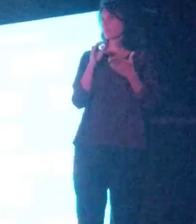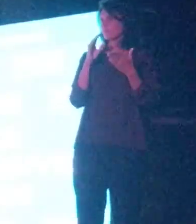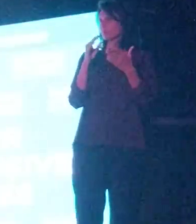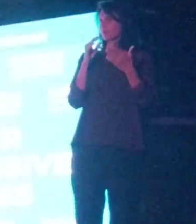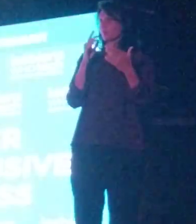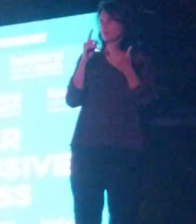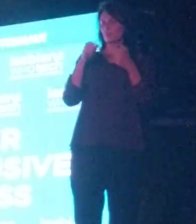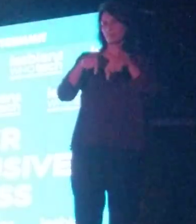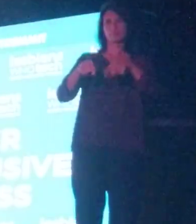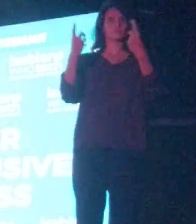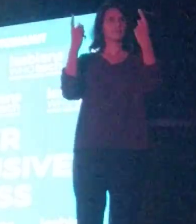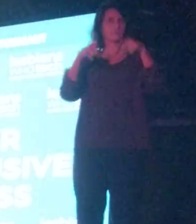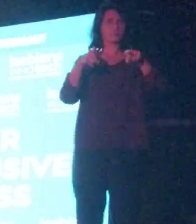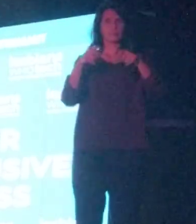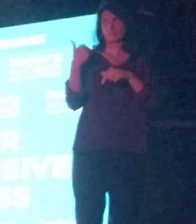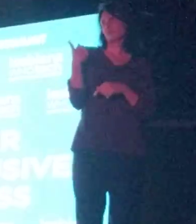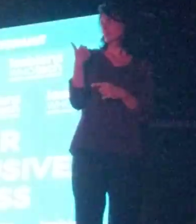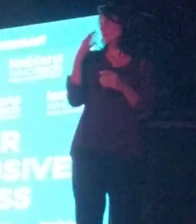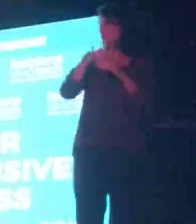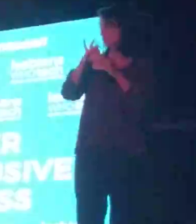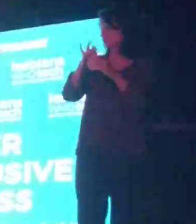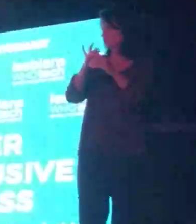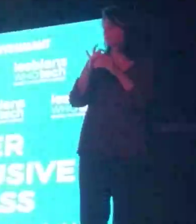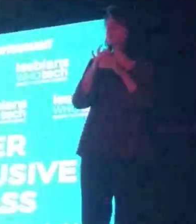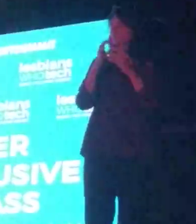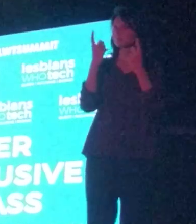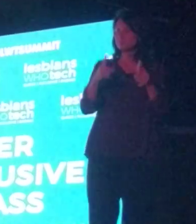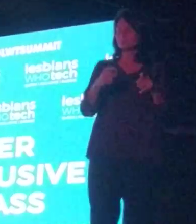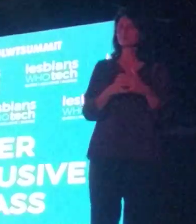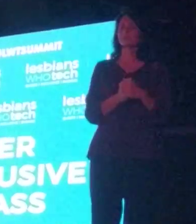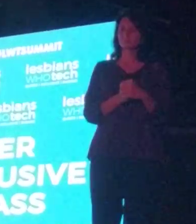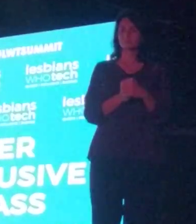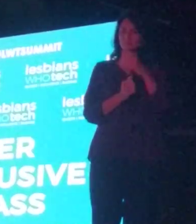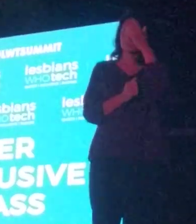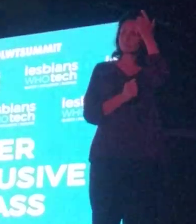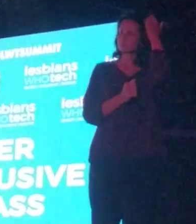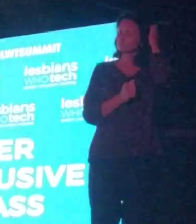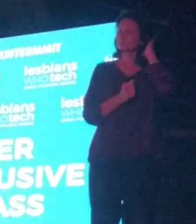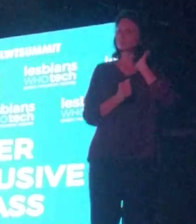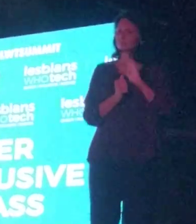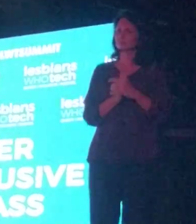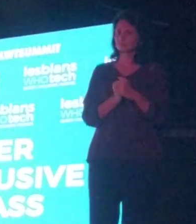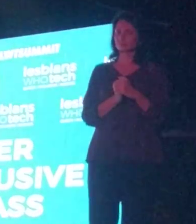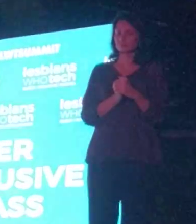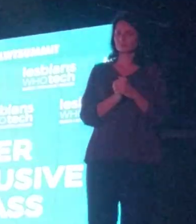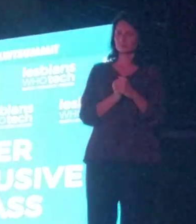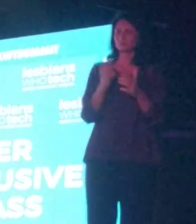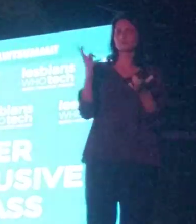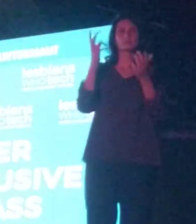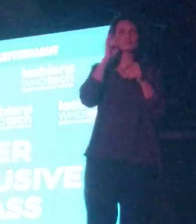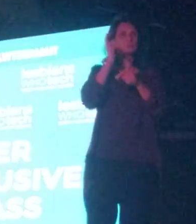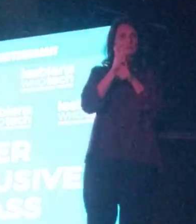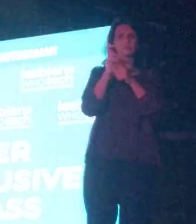this time in this election was how hard it was when you flood the zone to cover